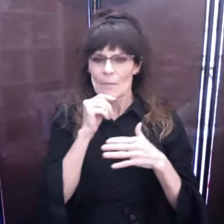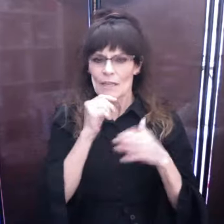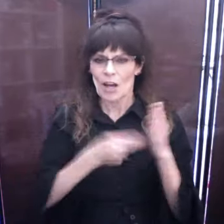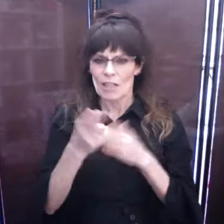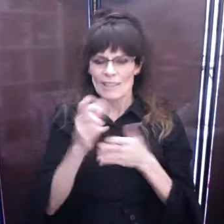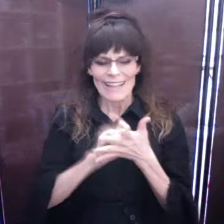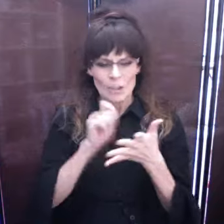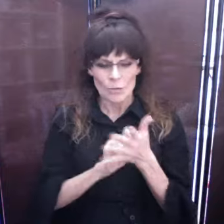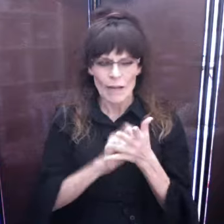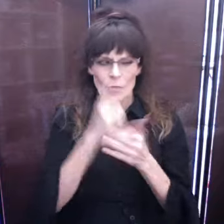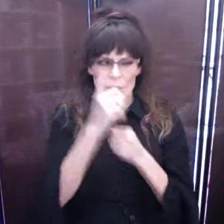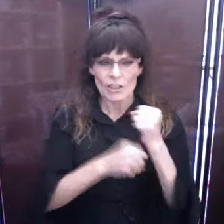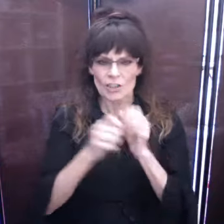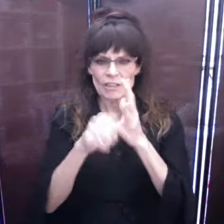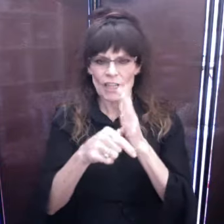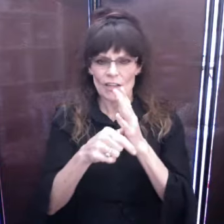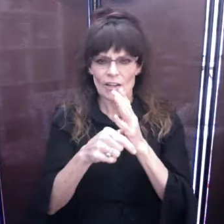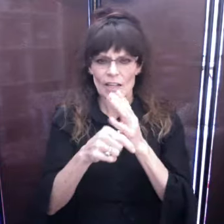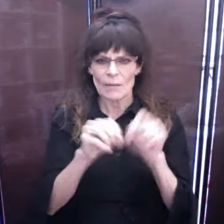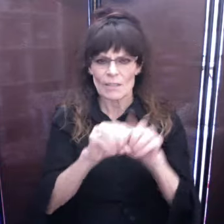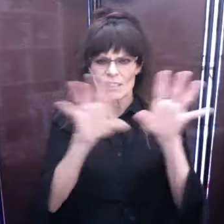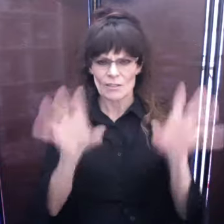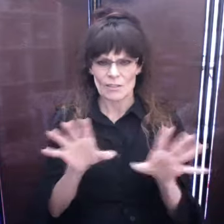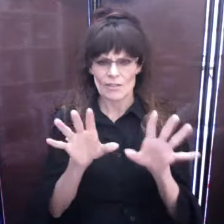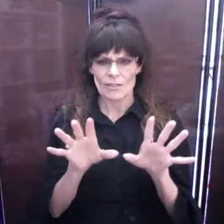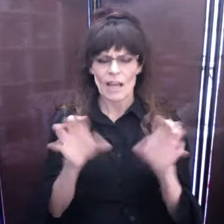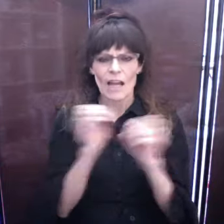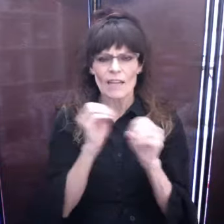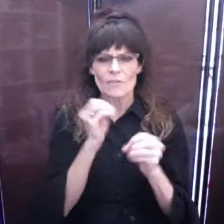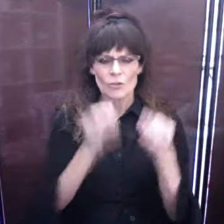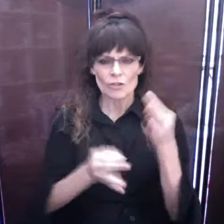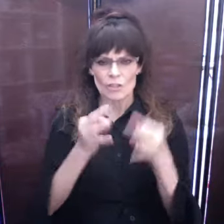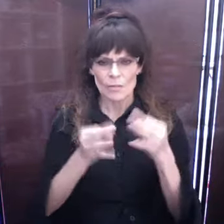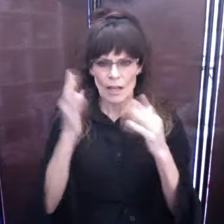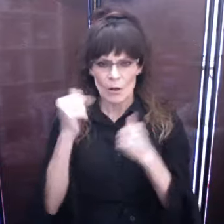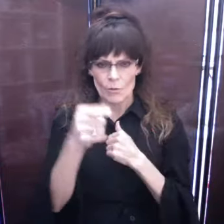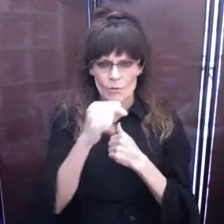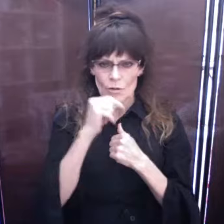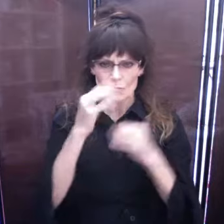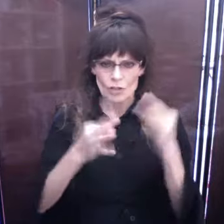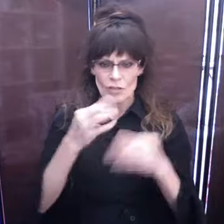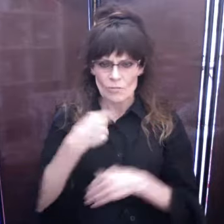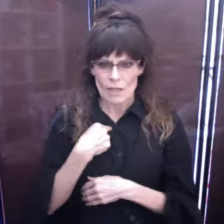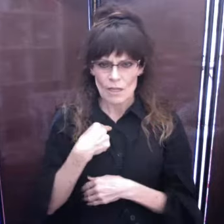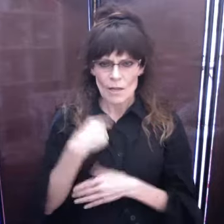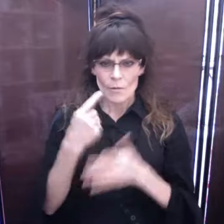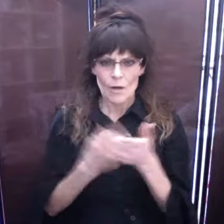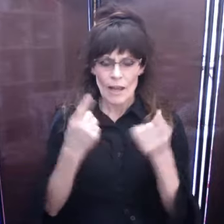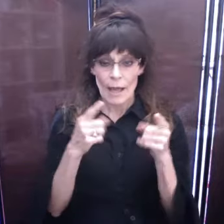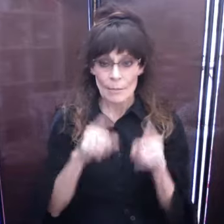year later. And I'm going to kind of steer clear of this because you guys, I have no judgment, and I hope you have no judgment on me. But what I found out about in